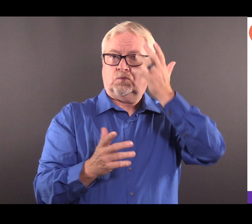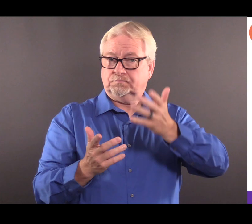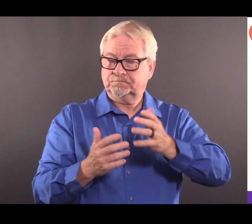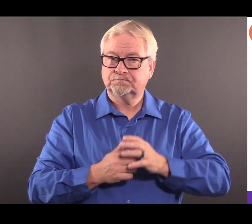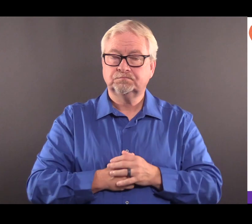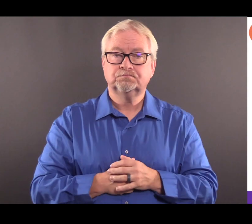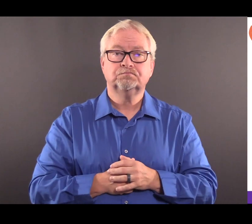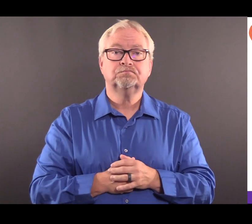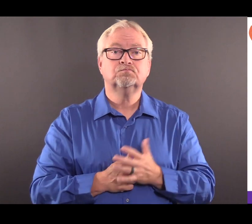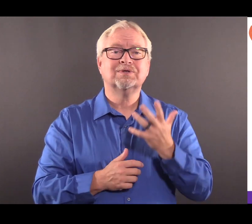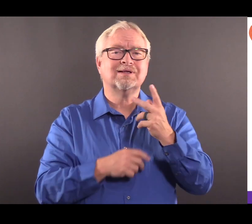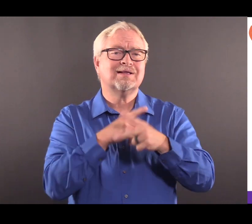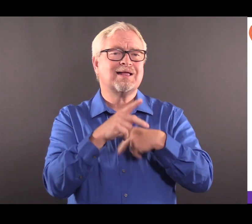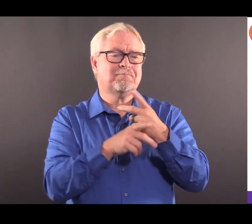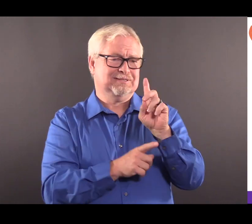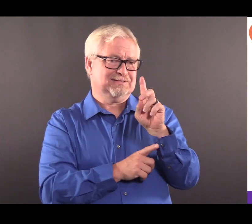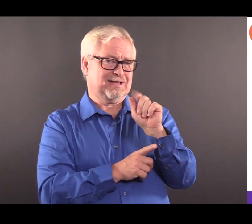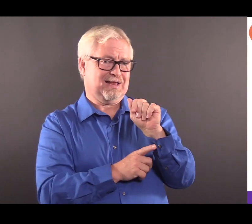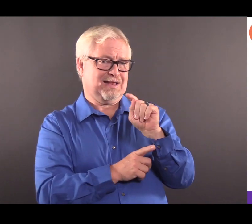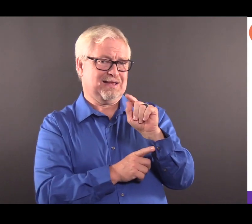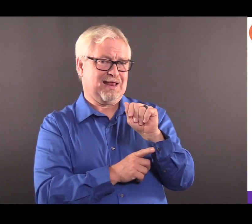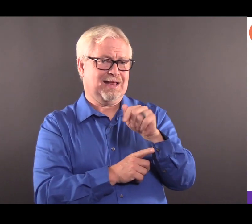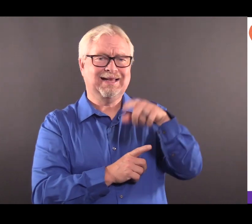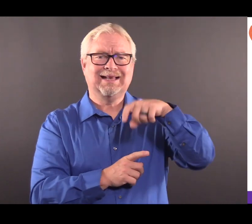It is important to know